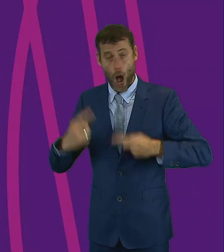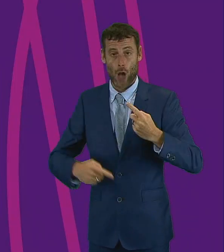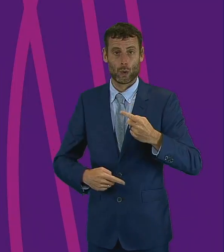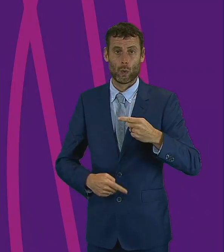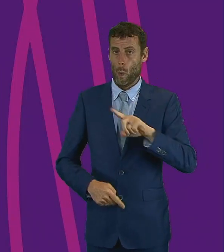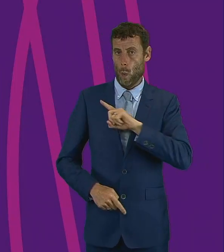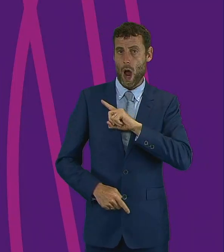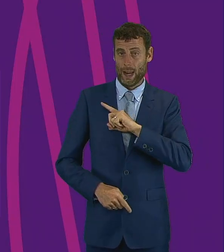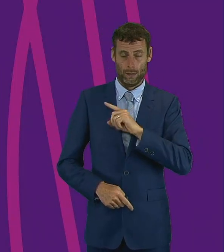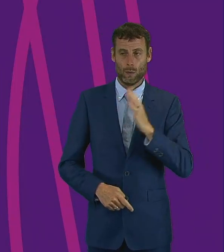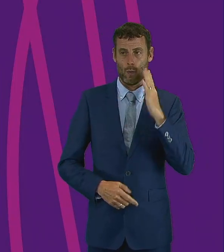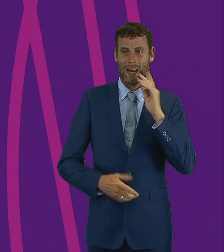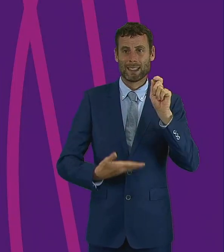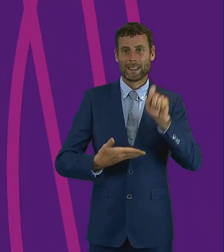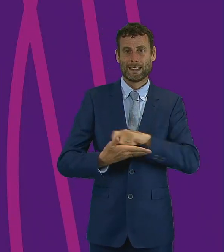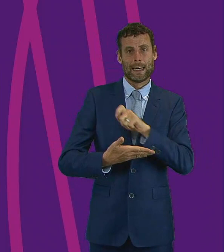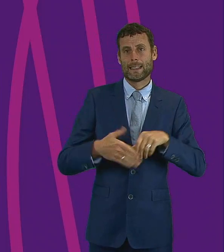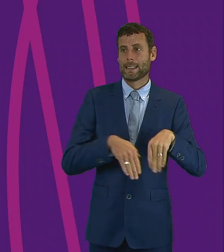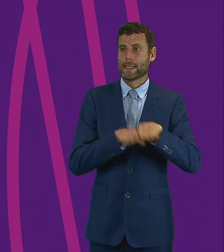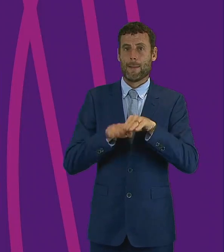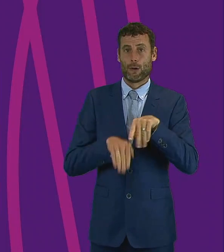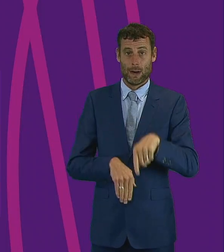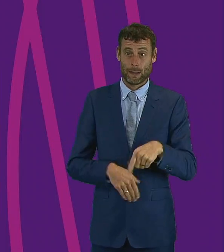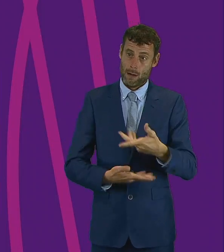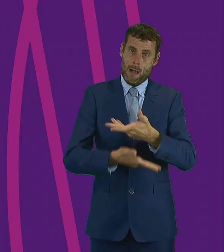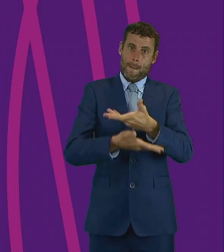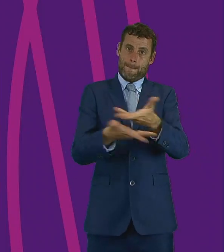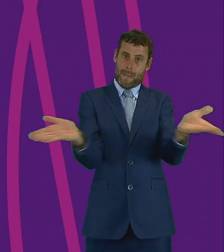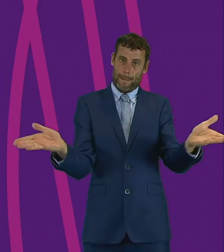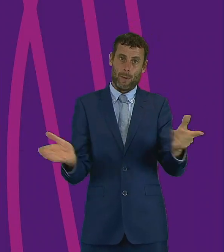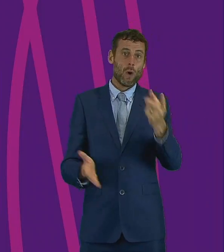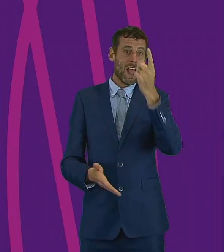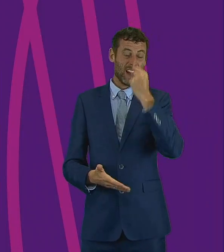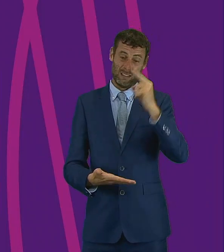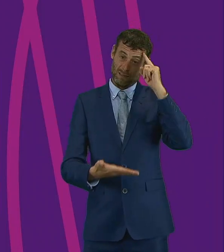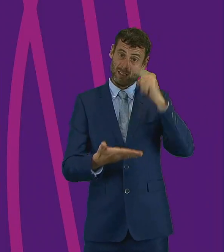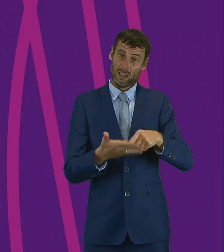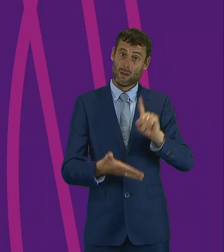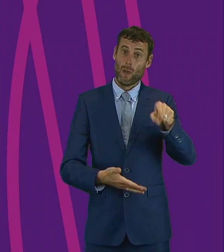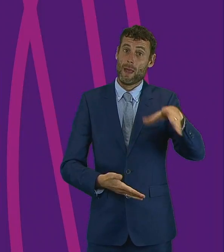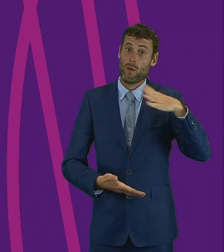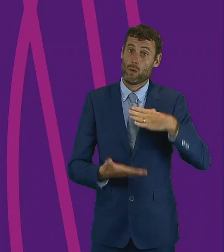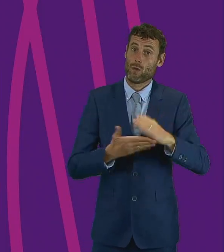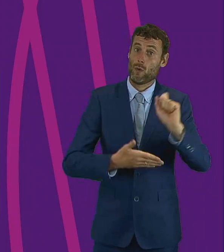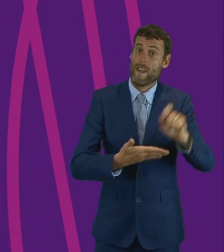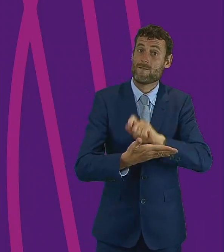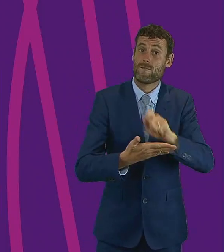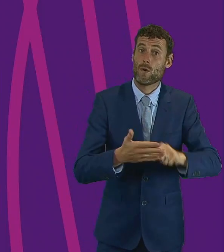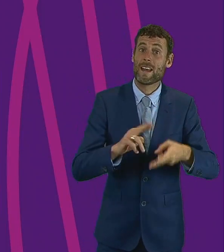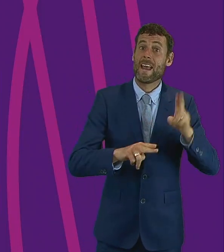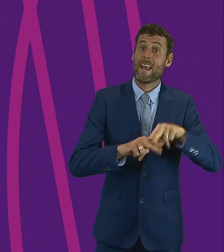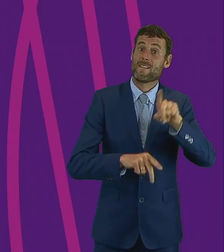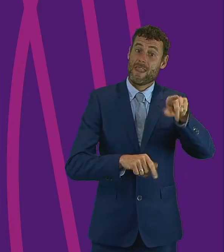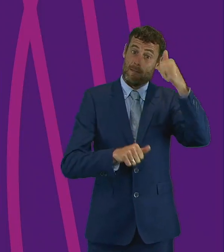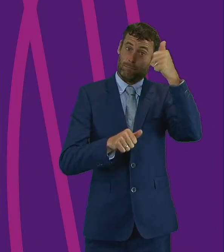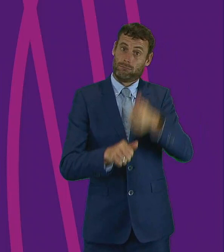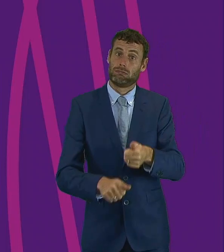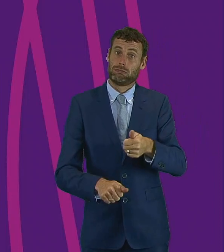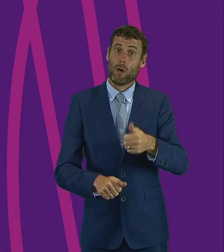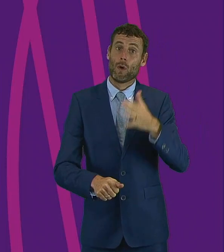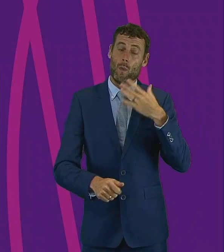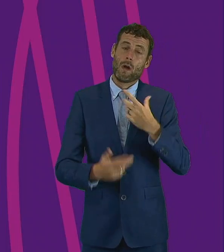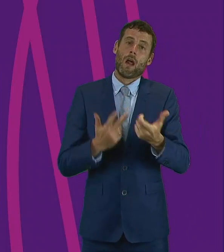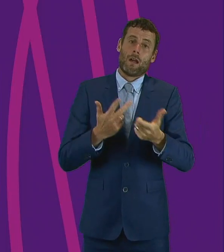will have the ability to decide in the way that they vote. And if they endorse my view that there should be a referendum